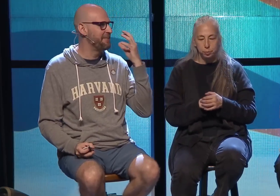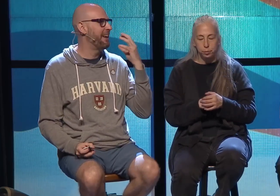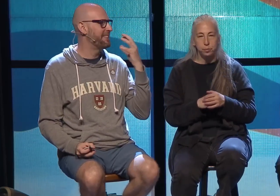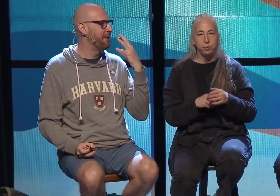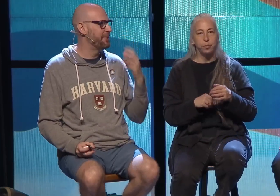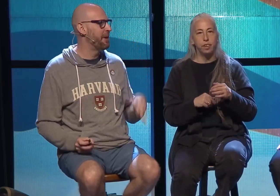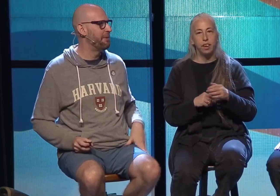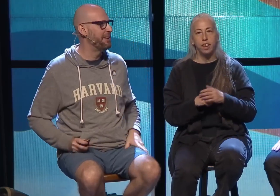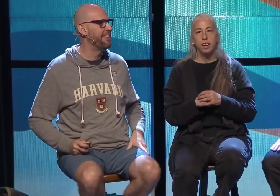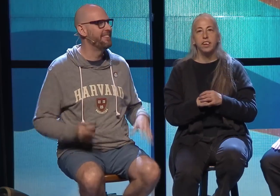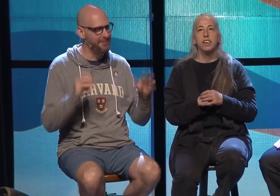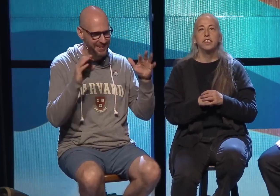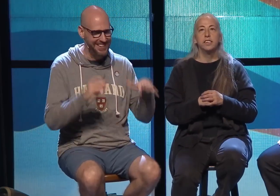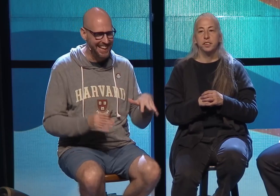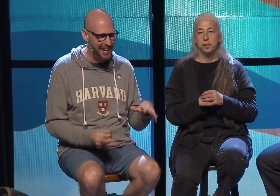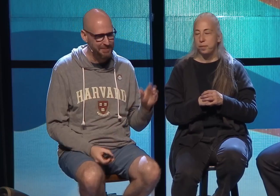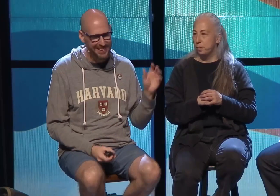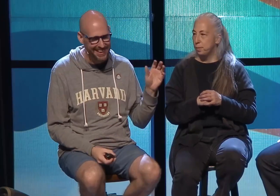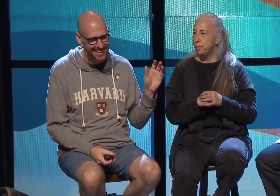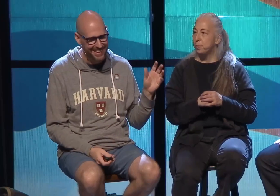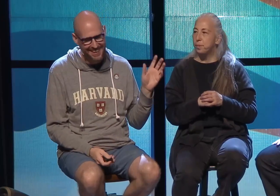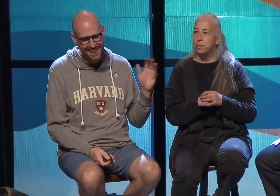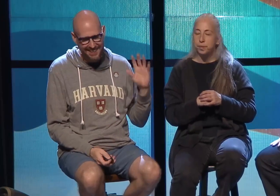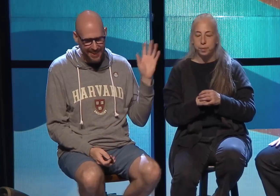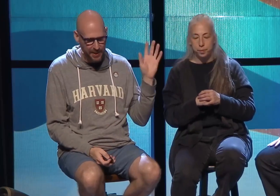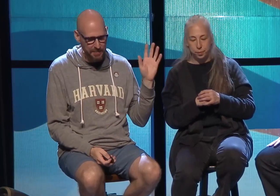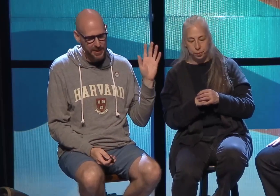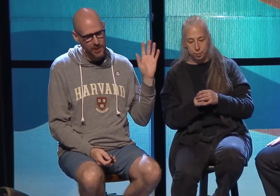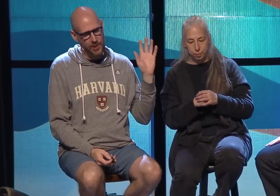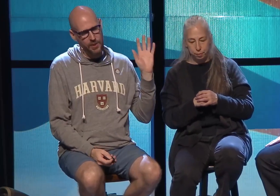like flashbacks of my own trauma with it, filling that out. But like,